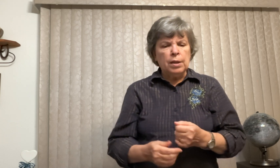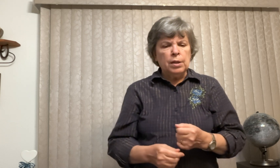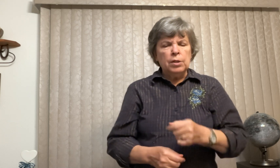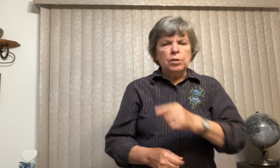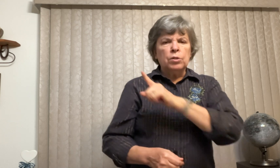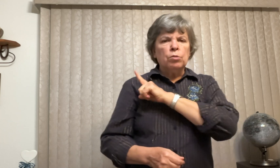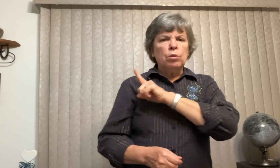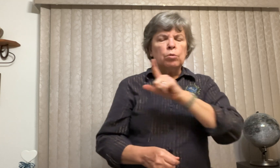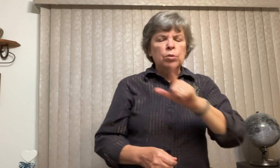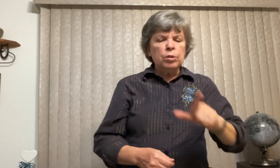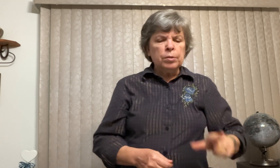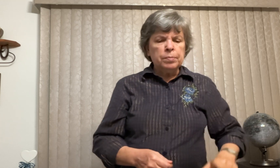So Lord,